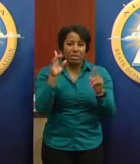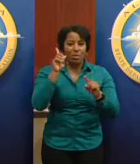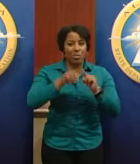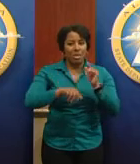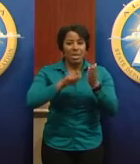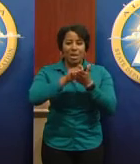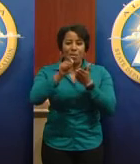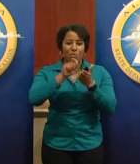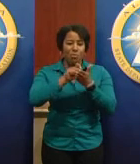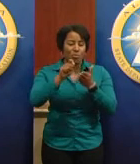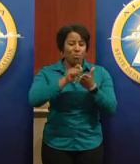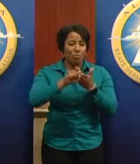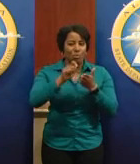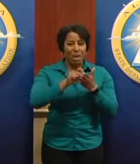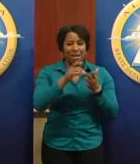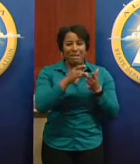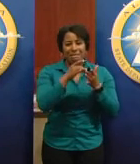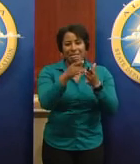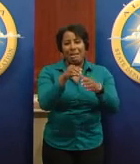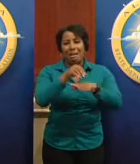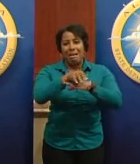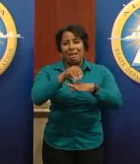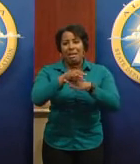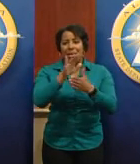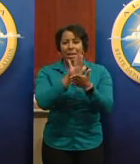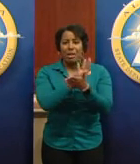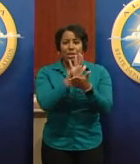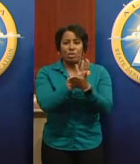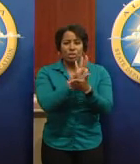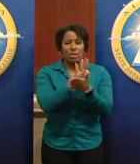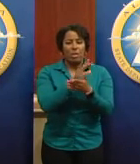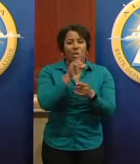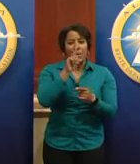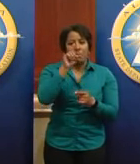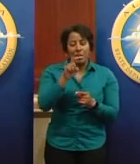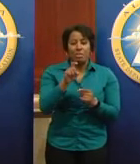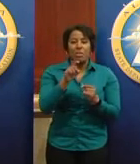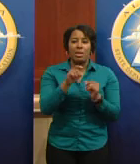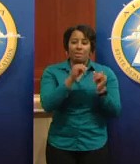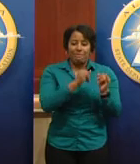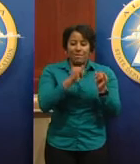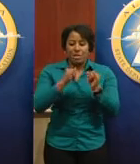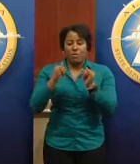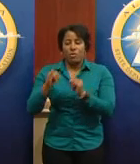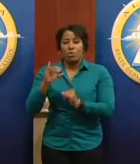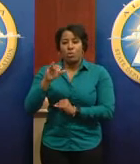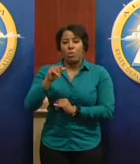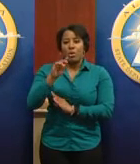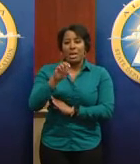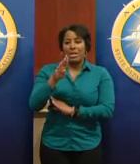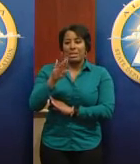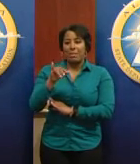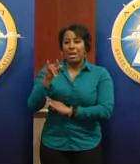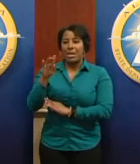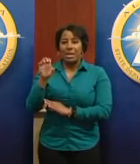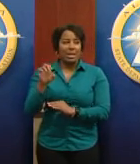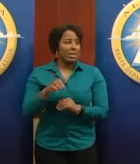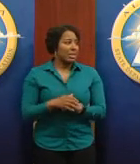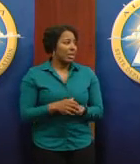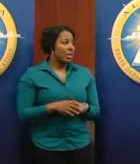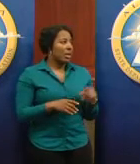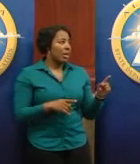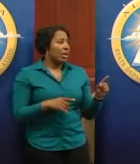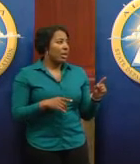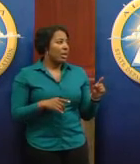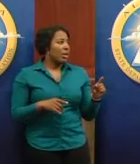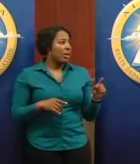for that. We've got to deal with those on an individual basis, one at a time. All right, we're drawing a line here, I promise, but this